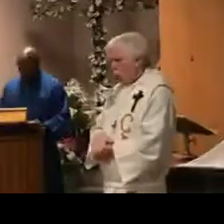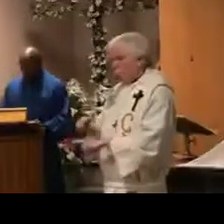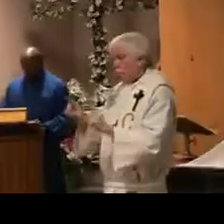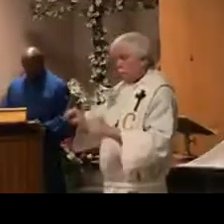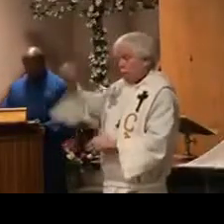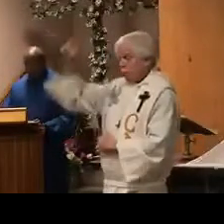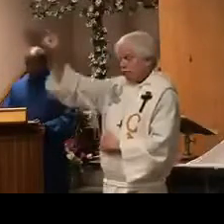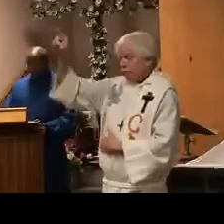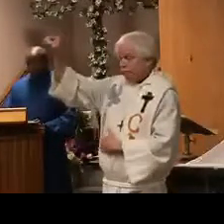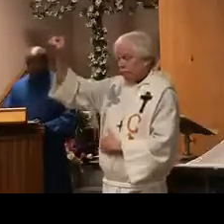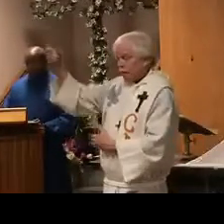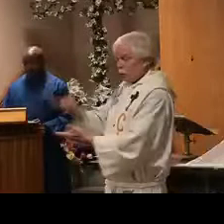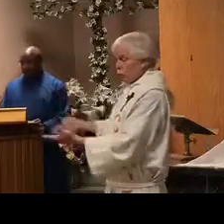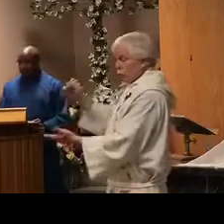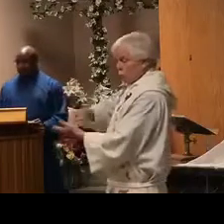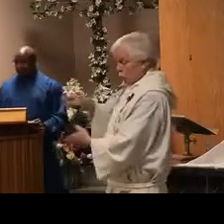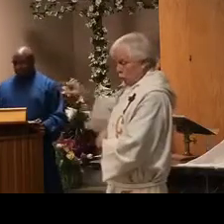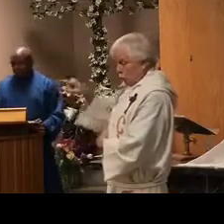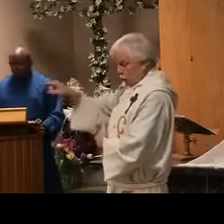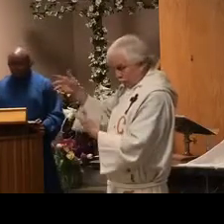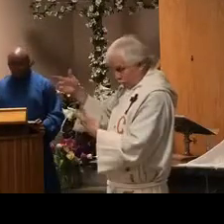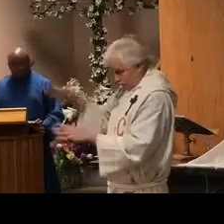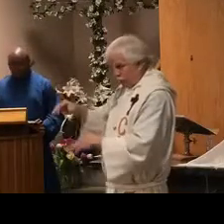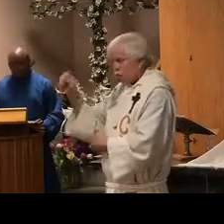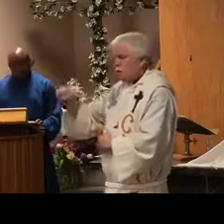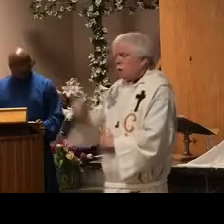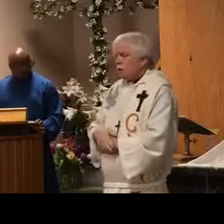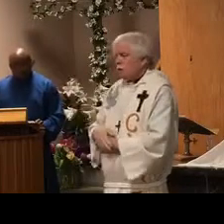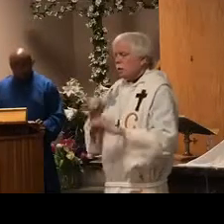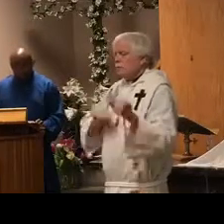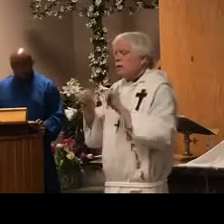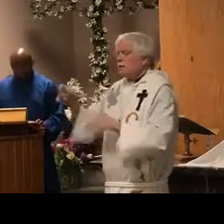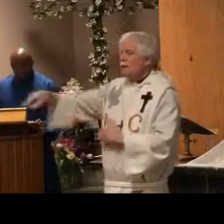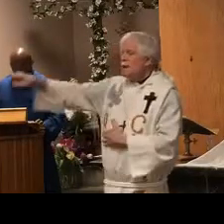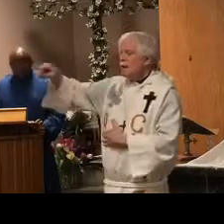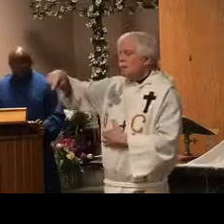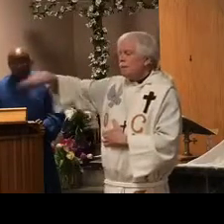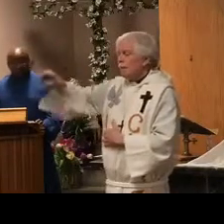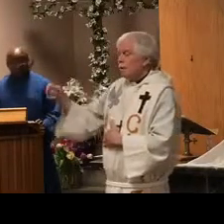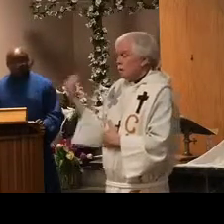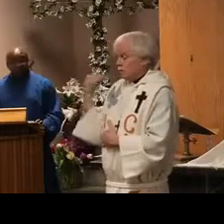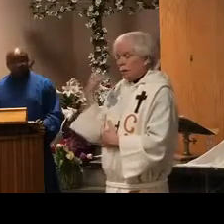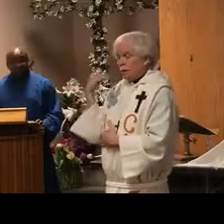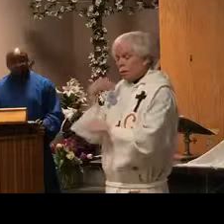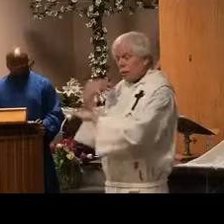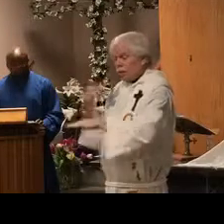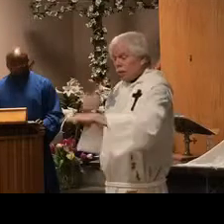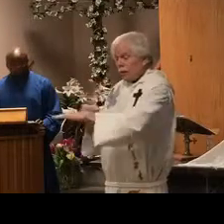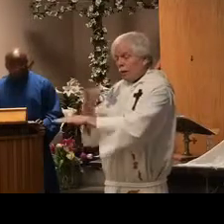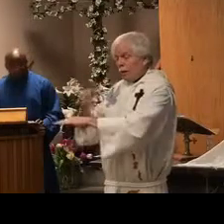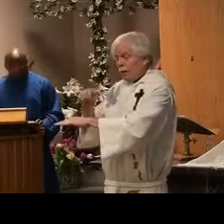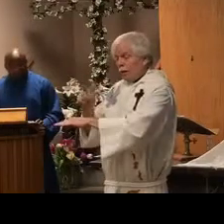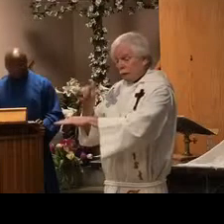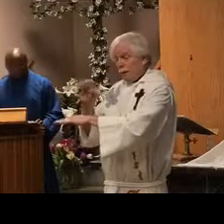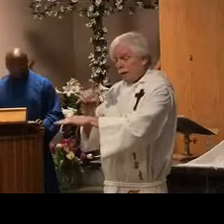No, he is not here. But the Father, he raised him. And yes,